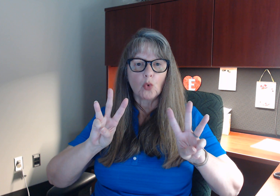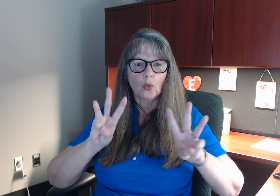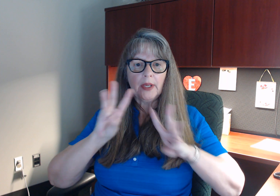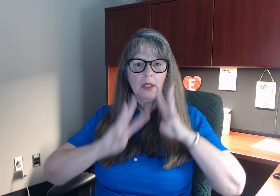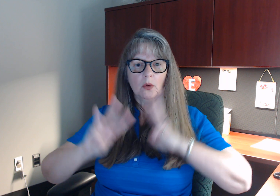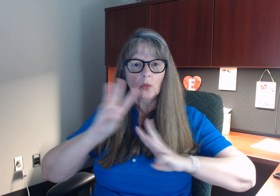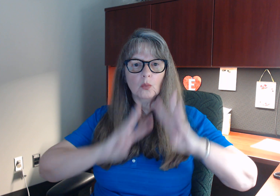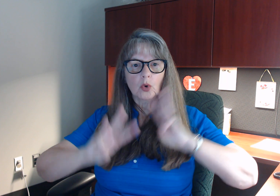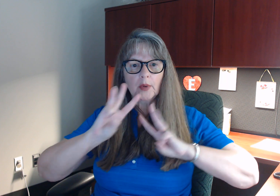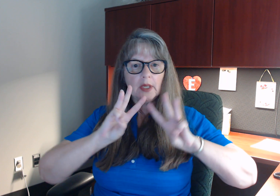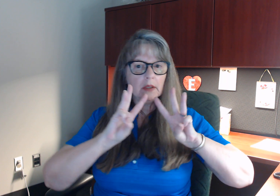Worry.